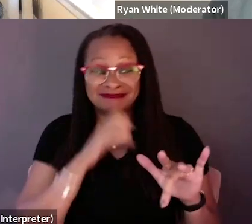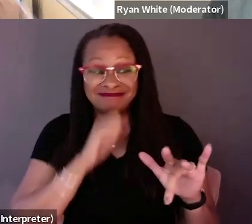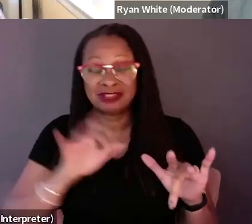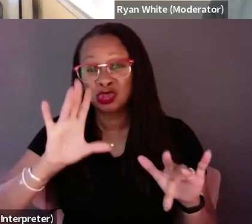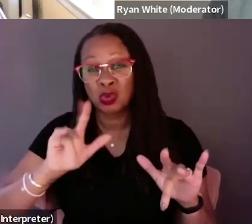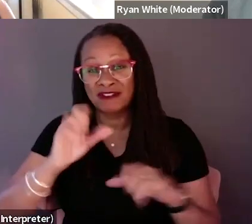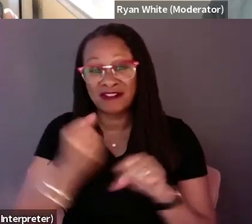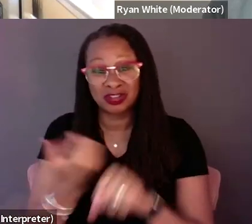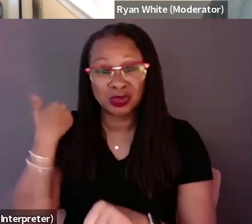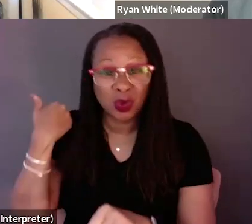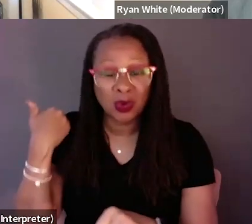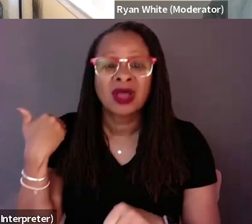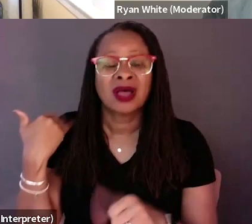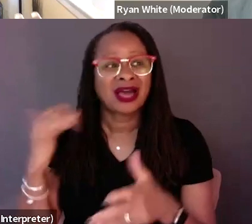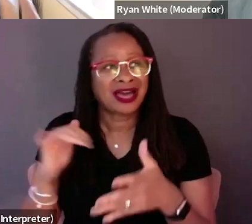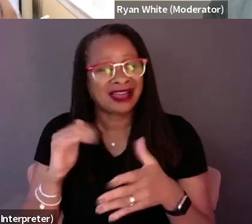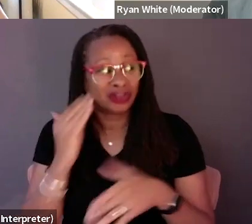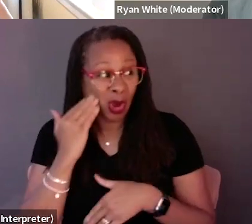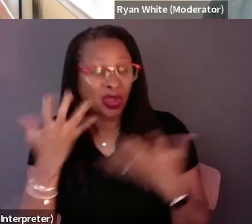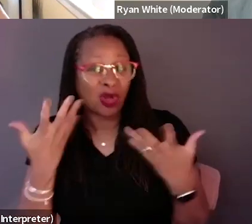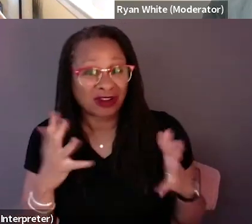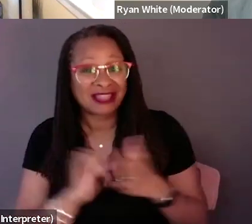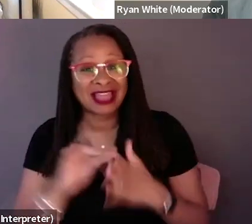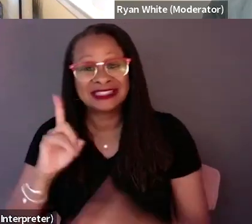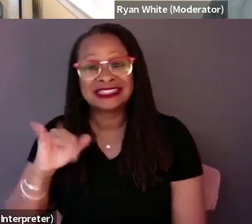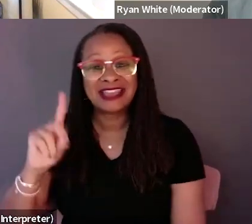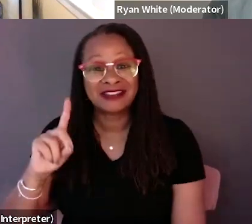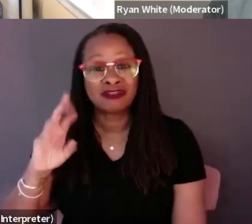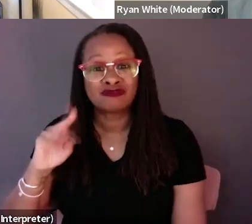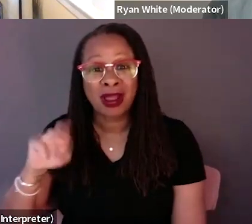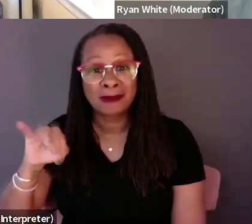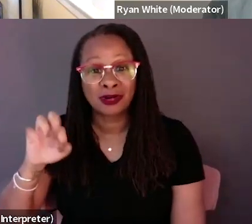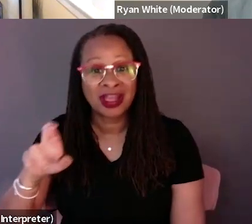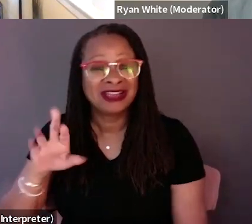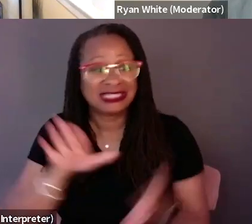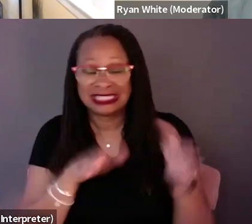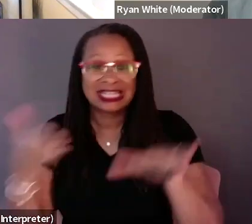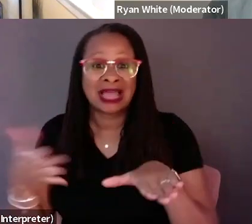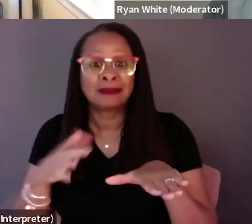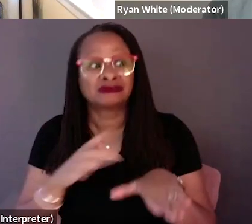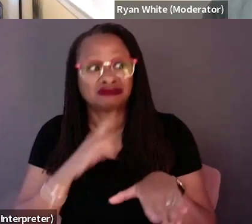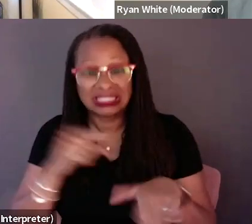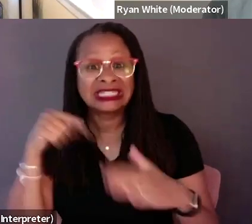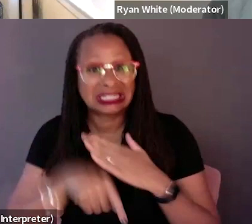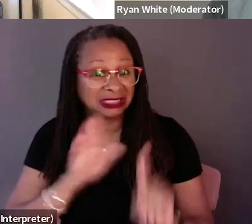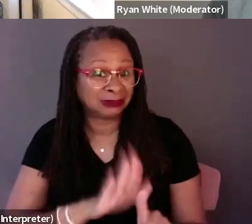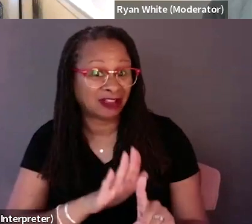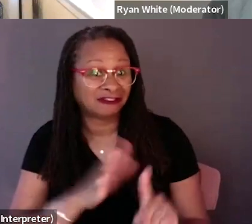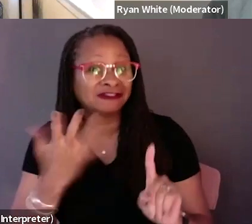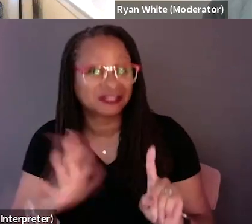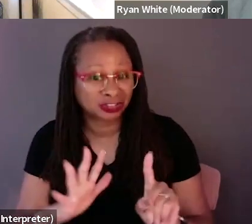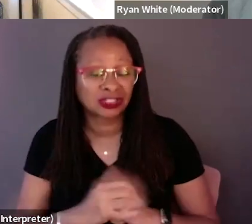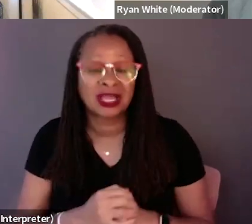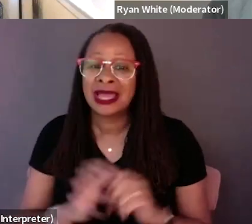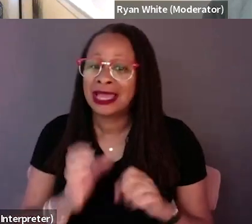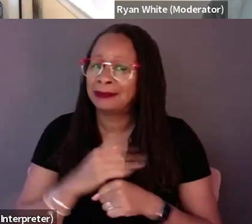knowledge that David Reimer has not only died but killed himself, and it just